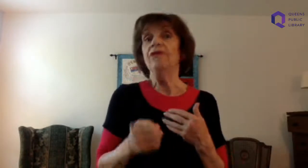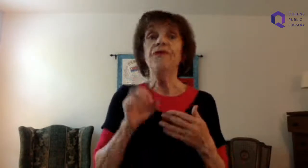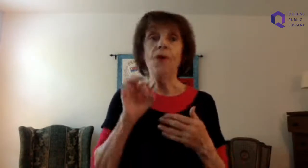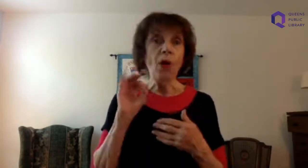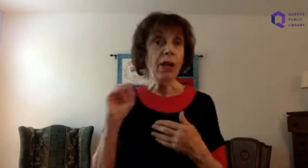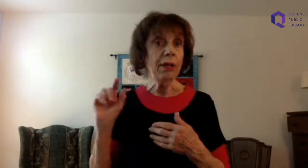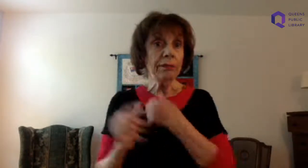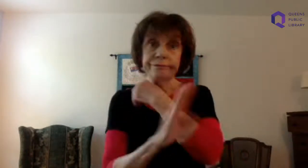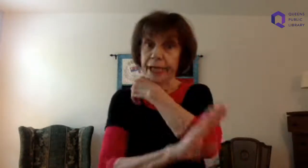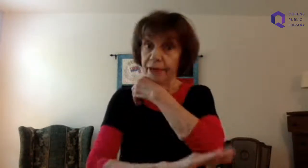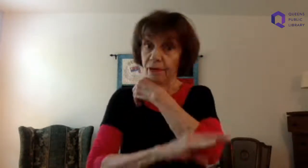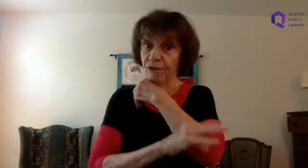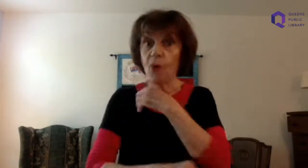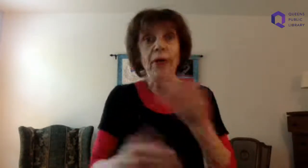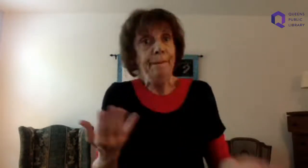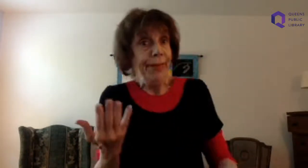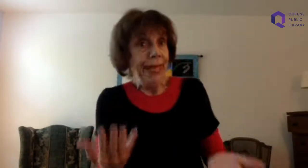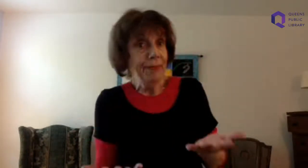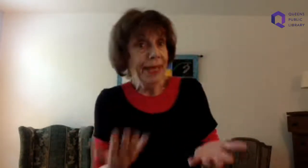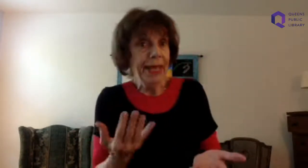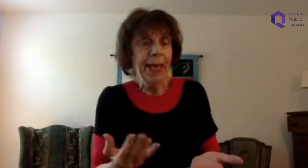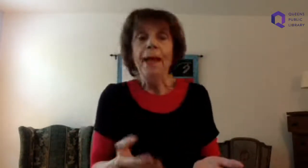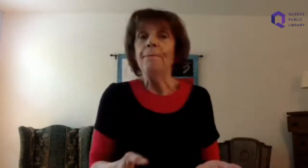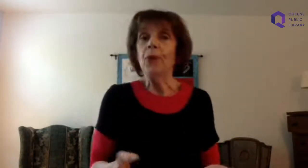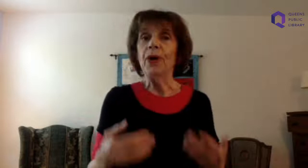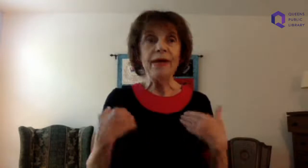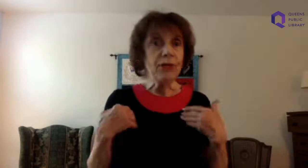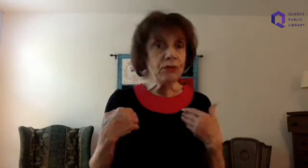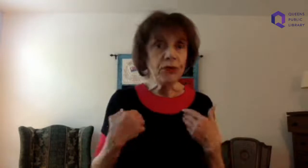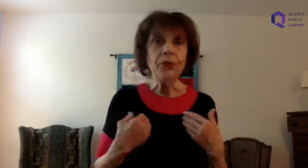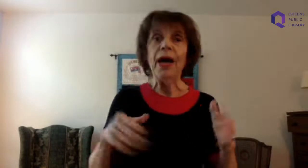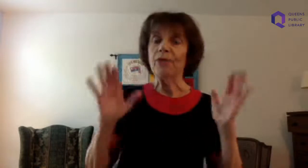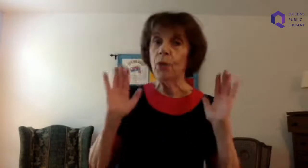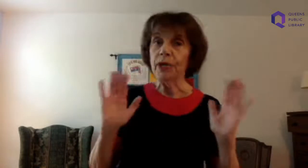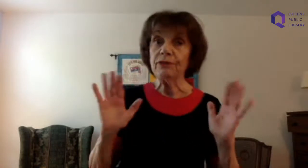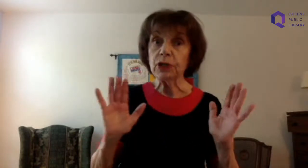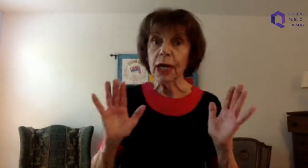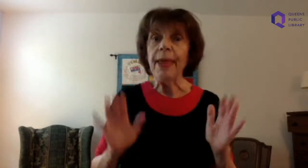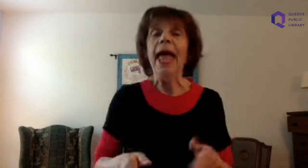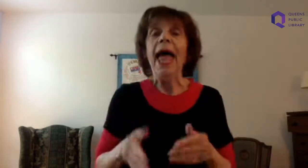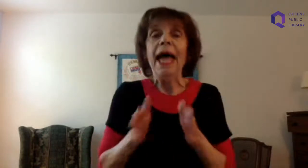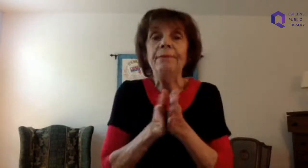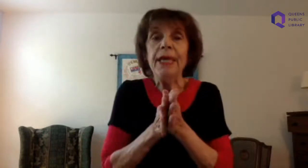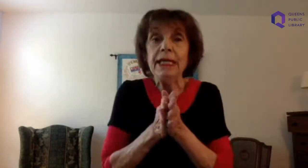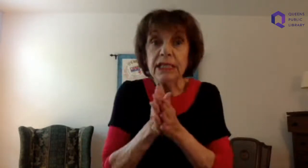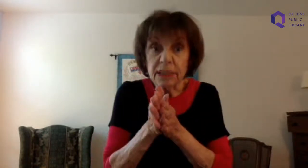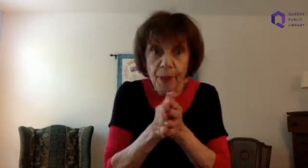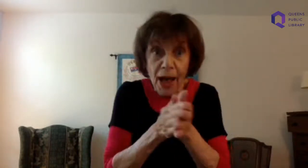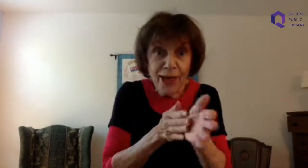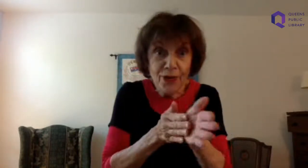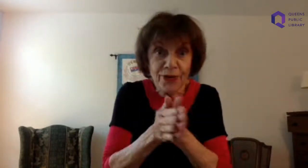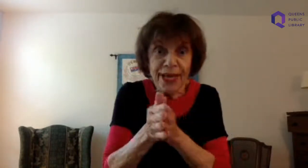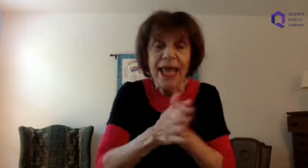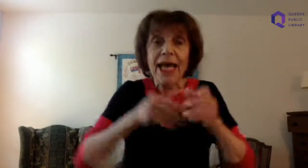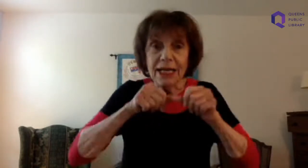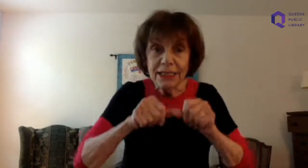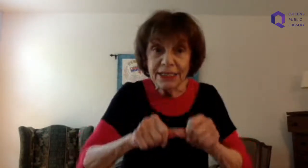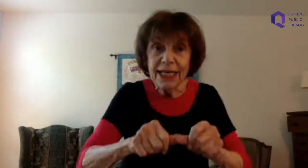the fall. In the fall, maybe. But whatever you do, have a wonderful time and be inspired.